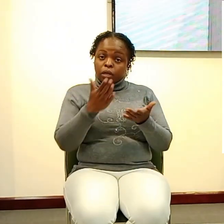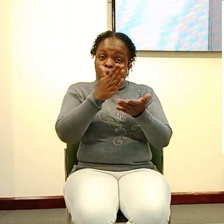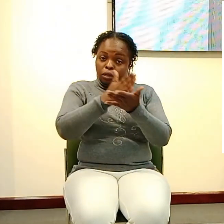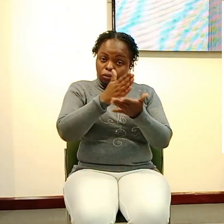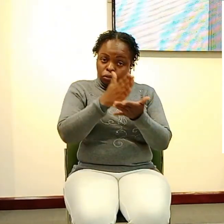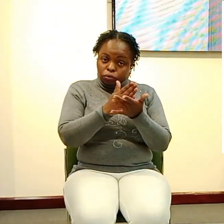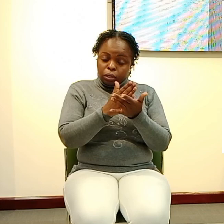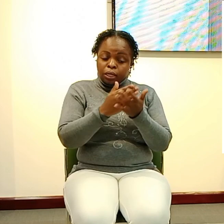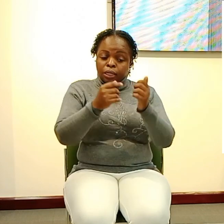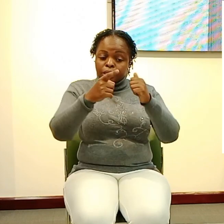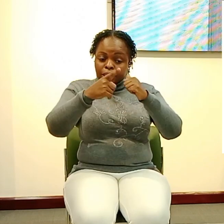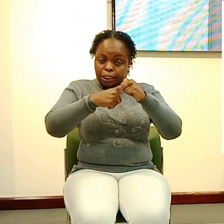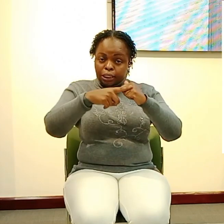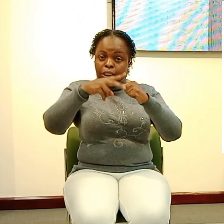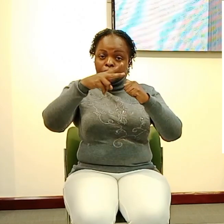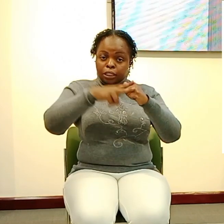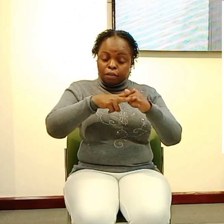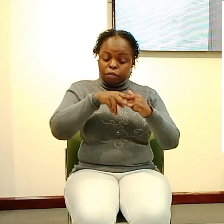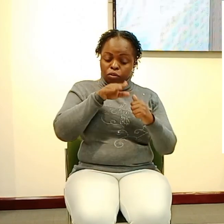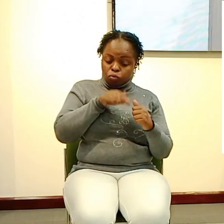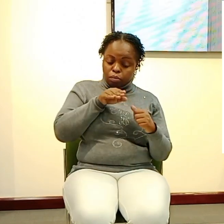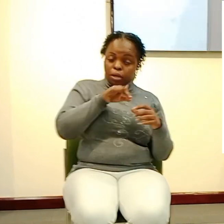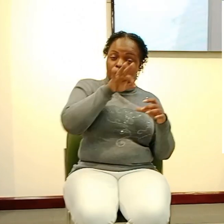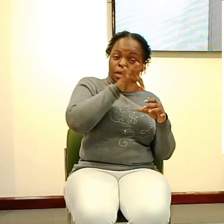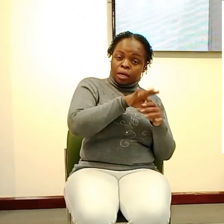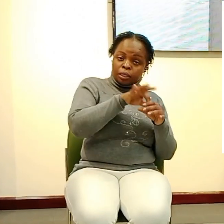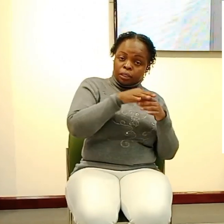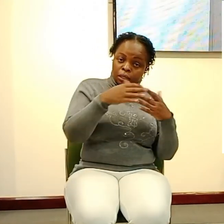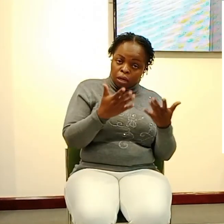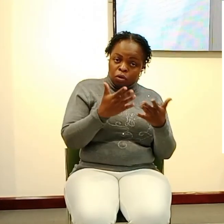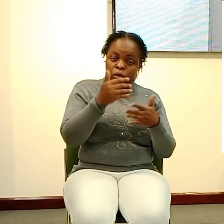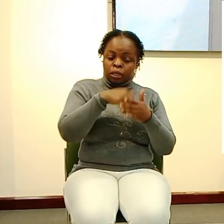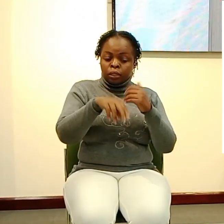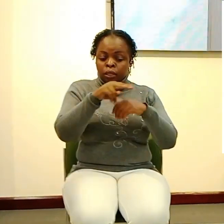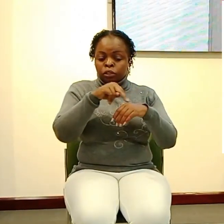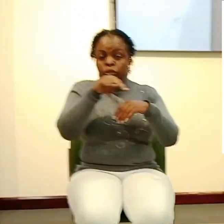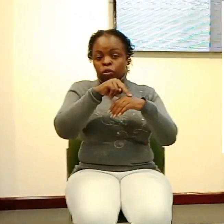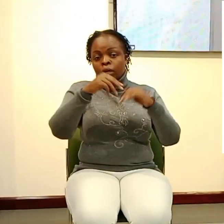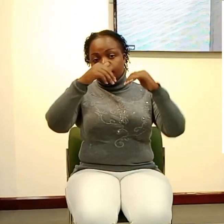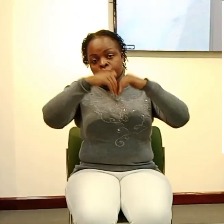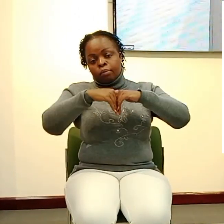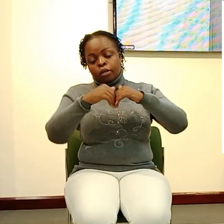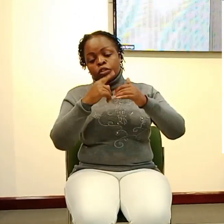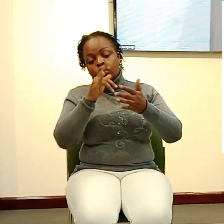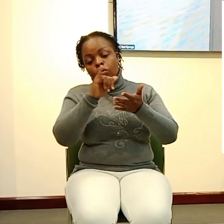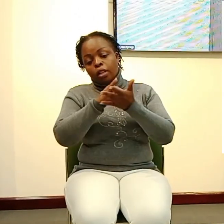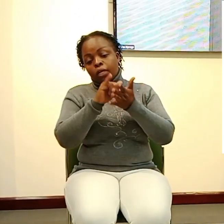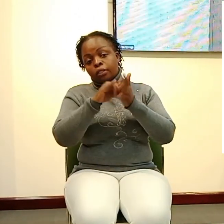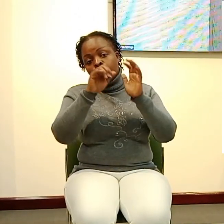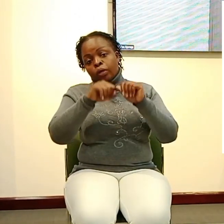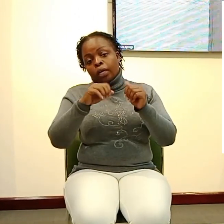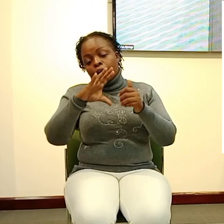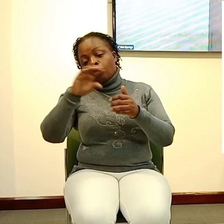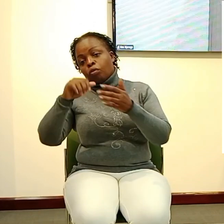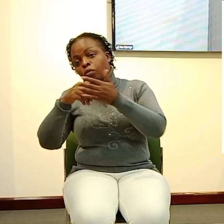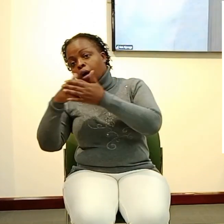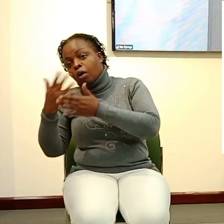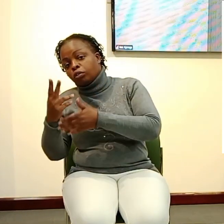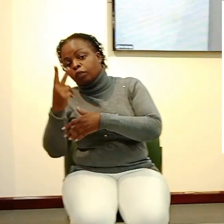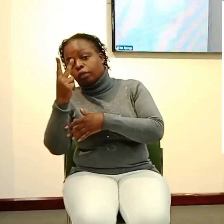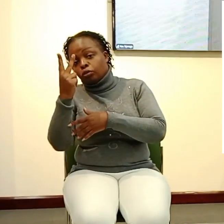ensure 67 women will be elected in the National Assembly so that we get out of this